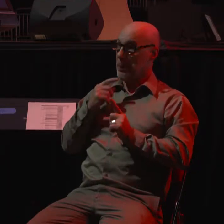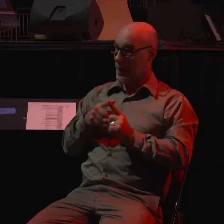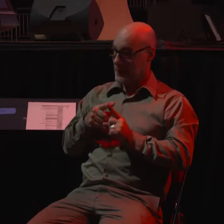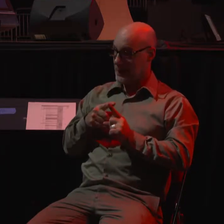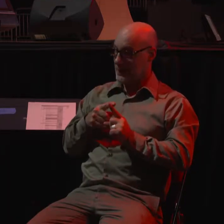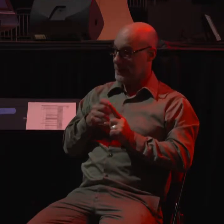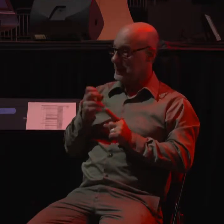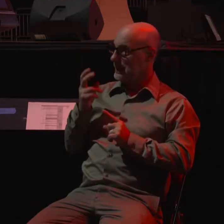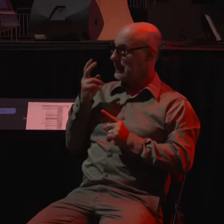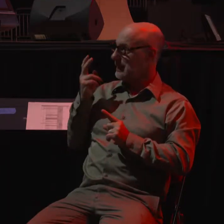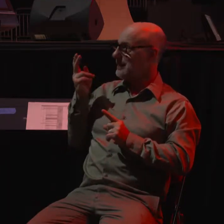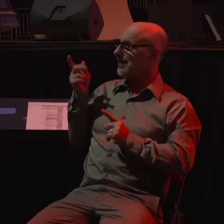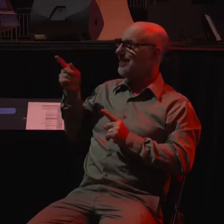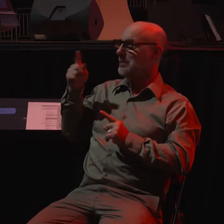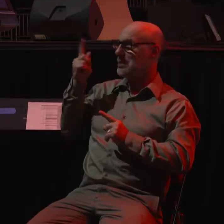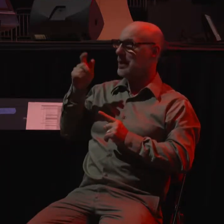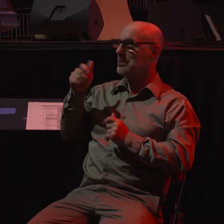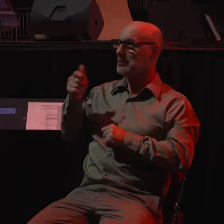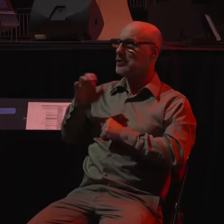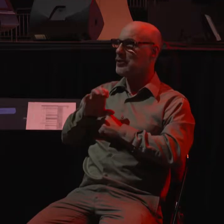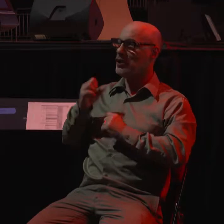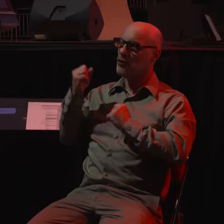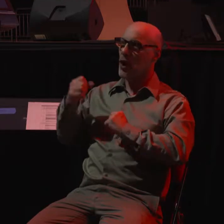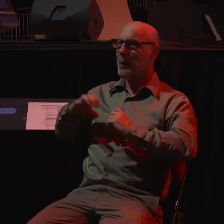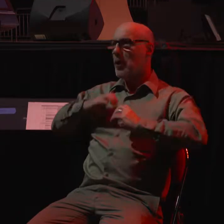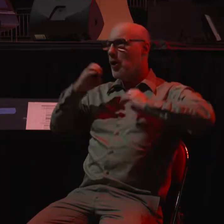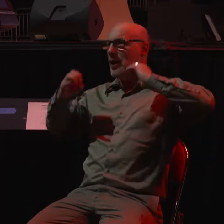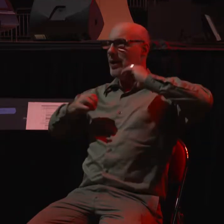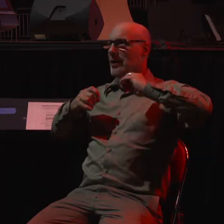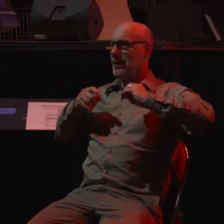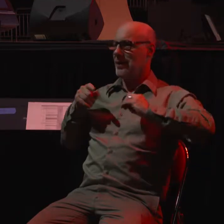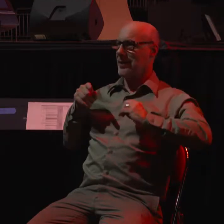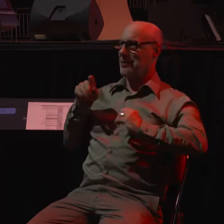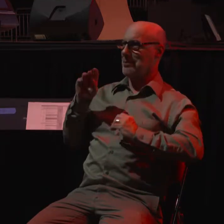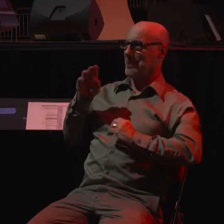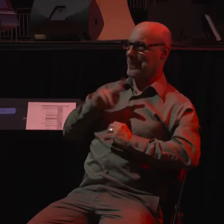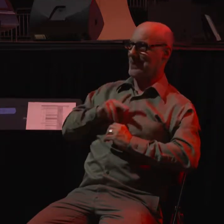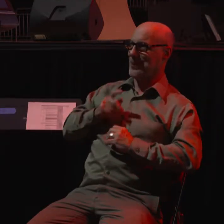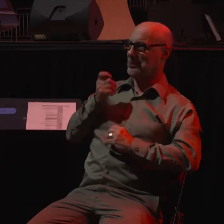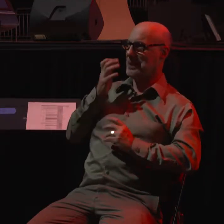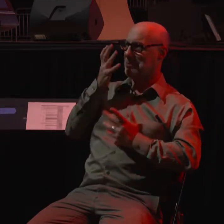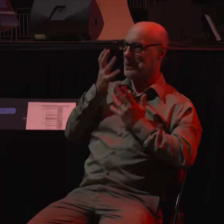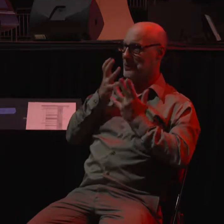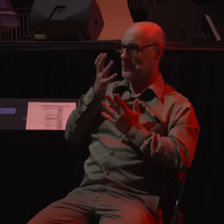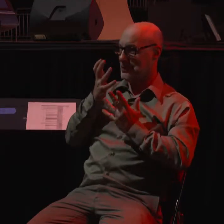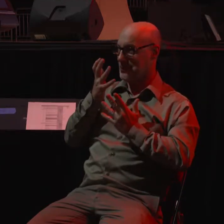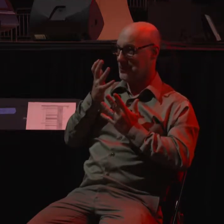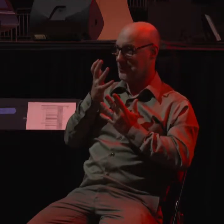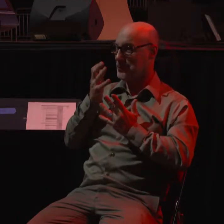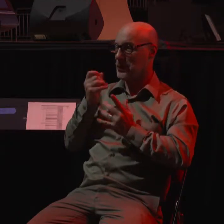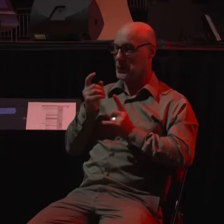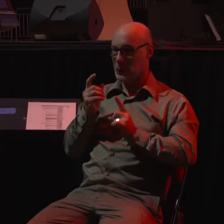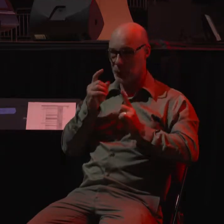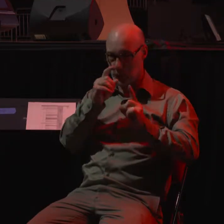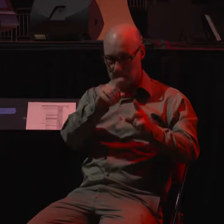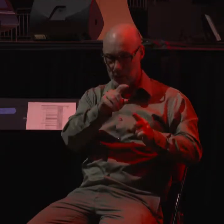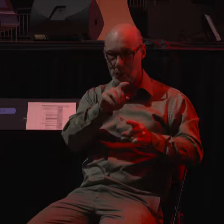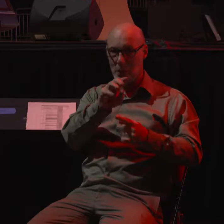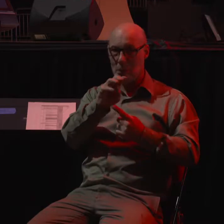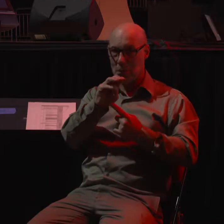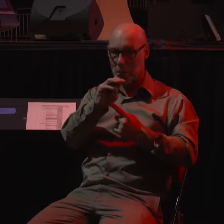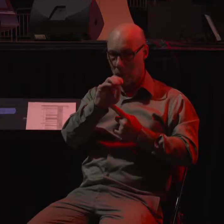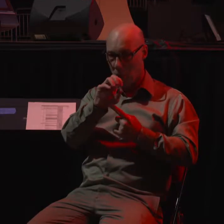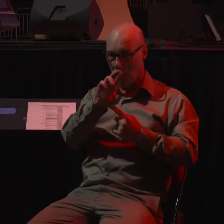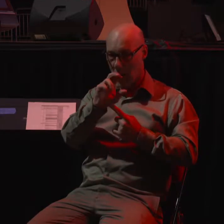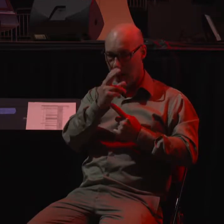the emotionalism of the Black Baptist Church tradition. And so he went to Morehouse, and he